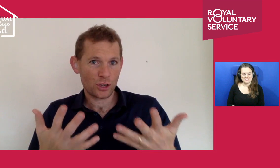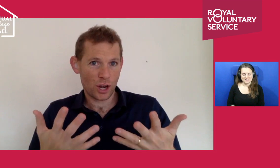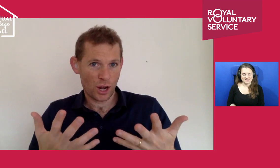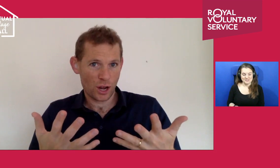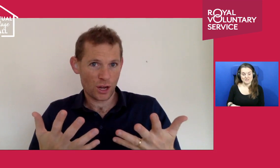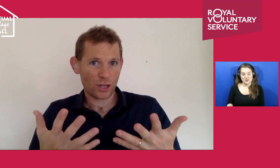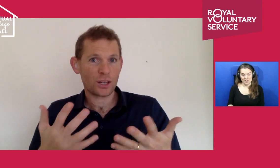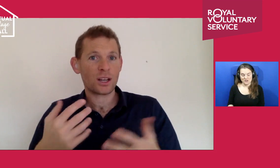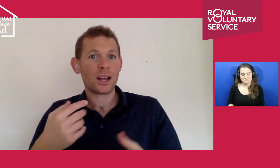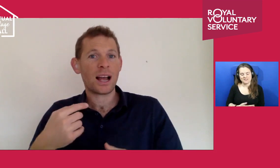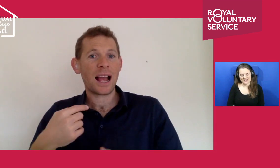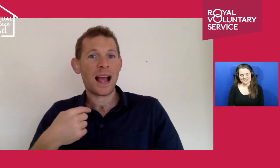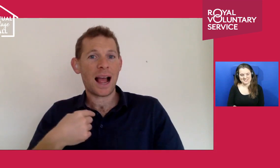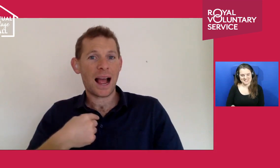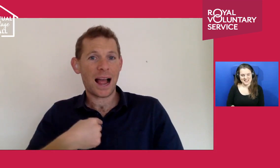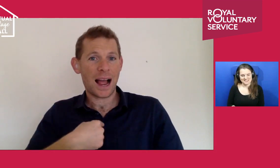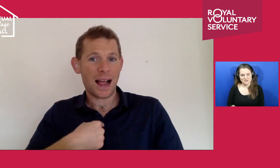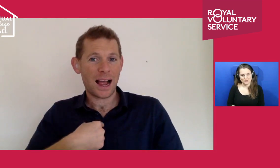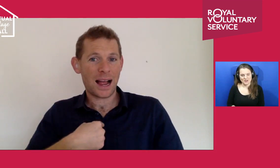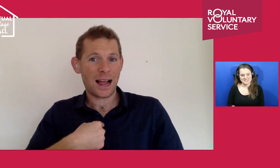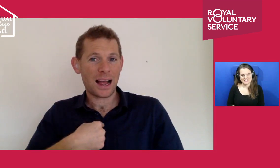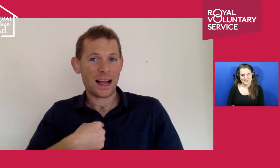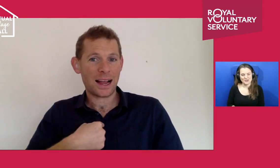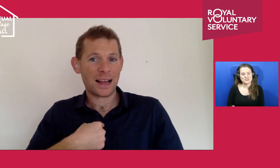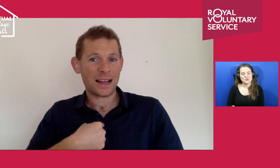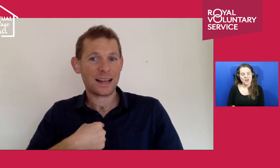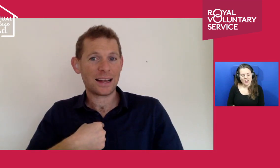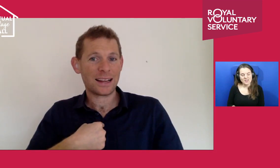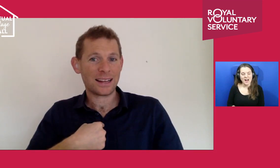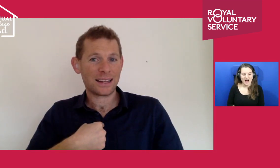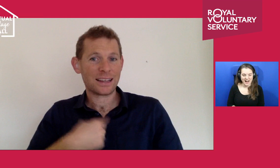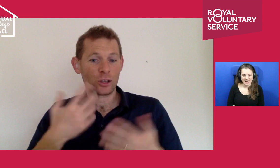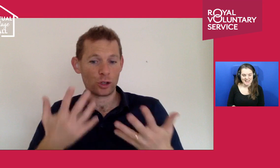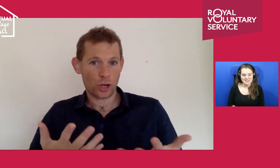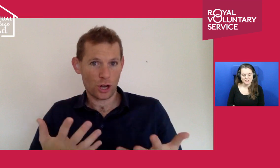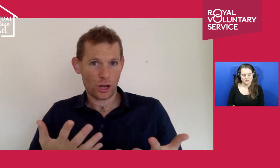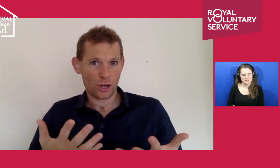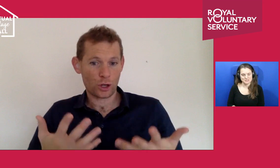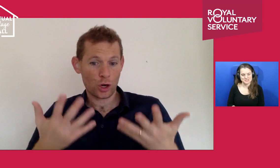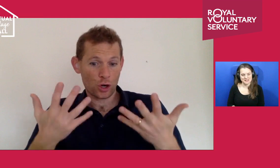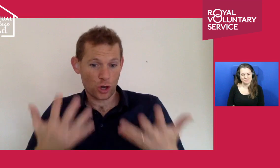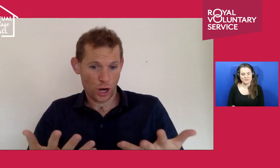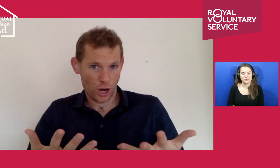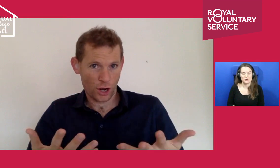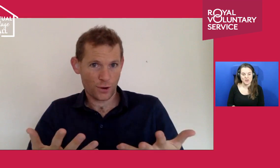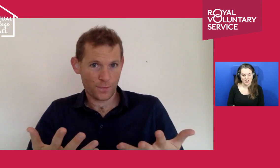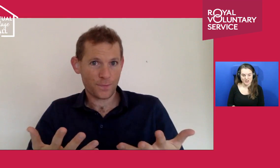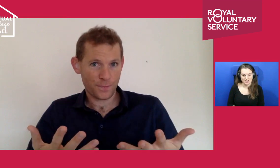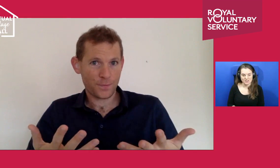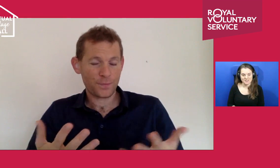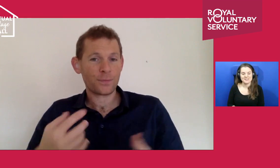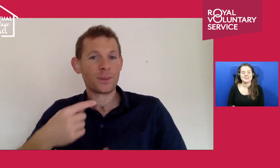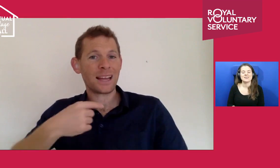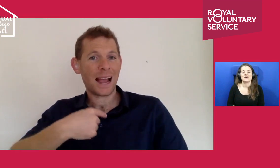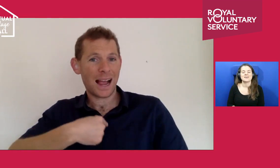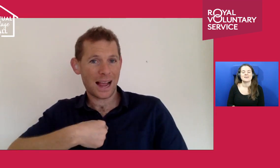this is the sign for now, because that's actually the next word in the song. So now, you point to yourself. So now,